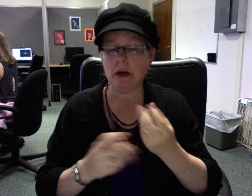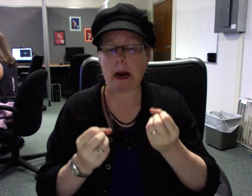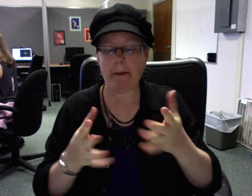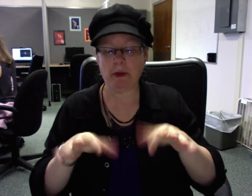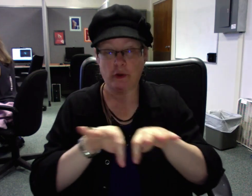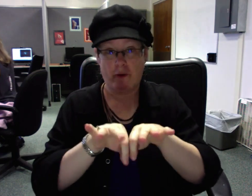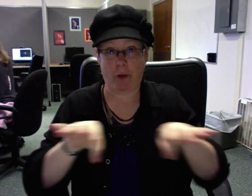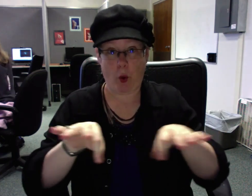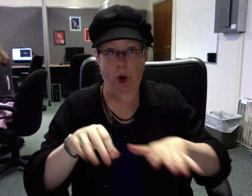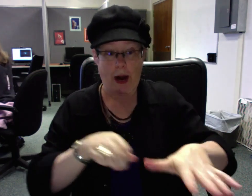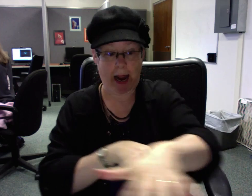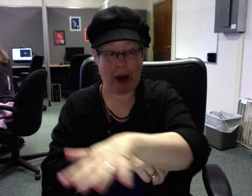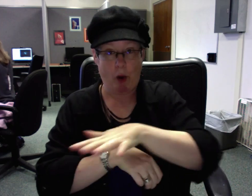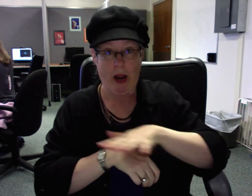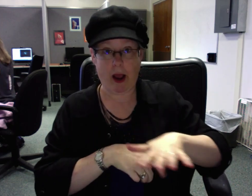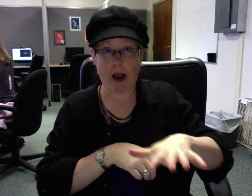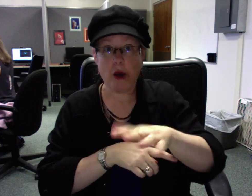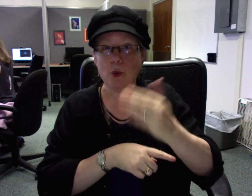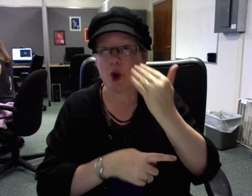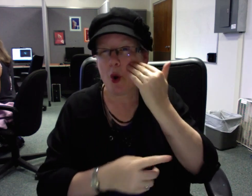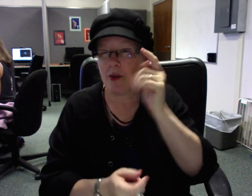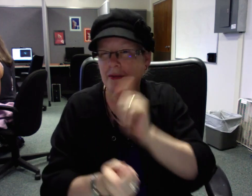Now, what do we need to do next?